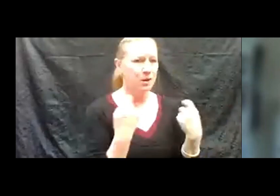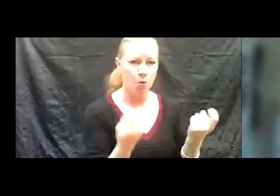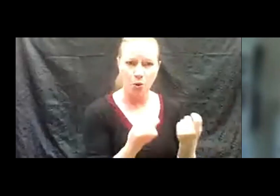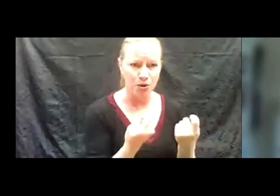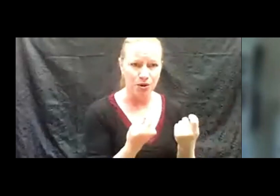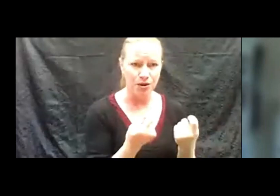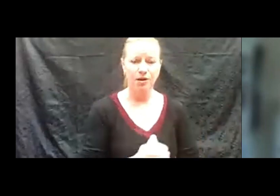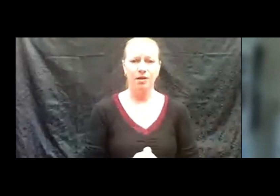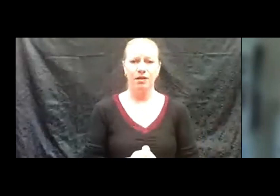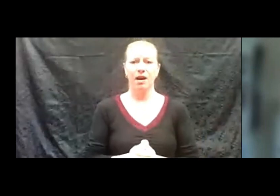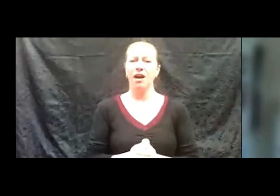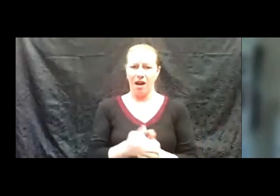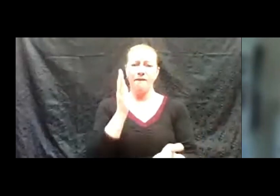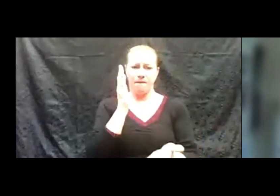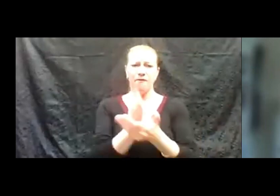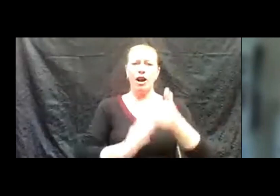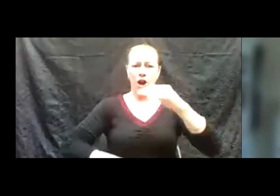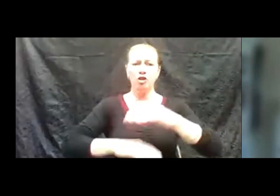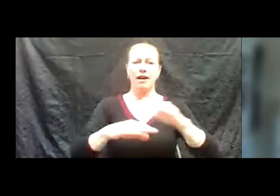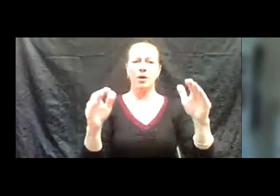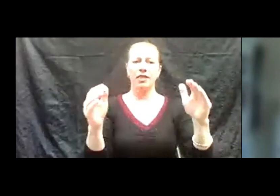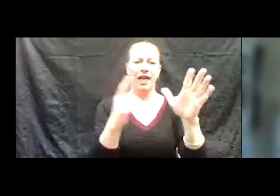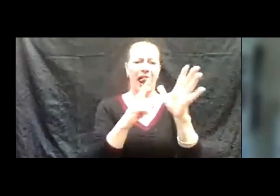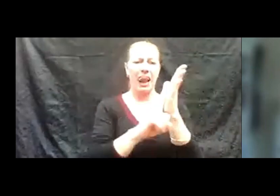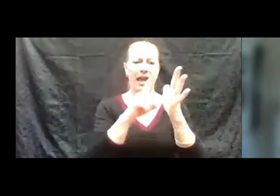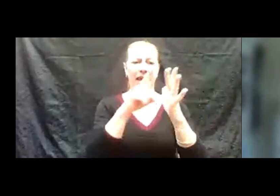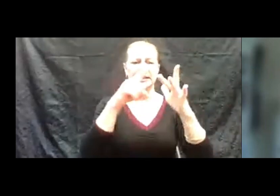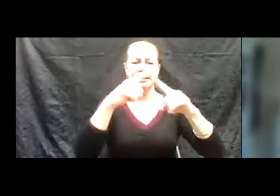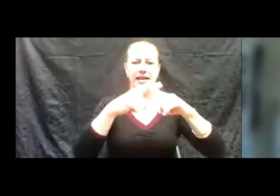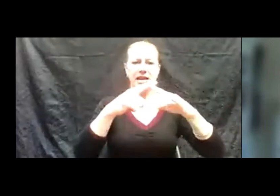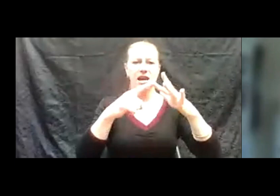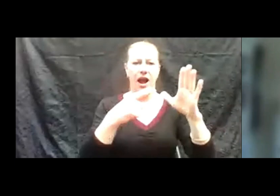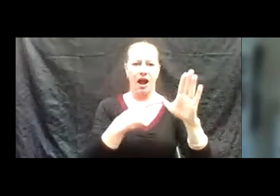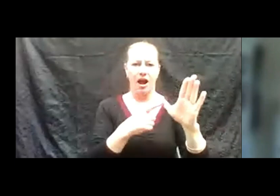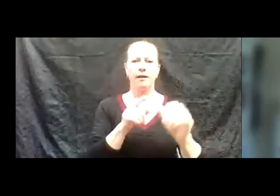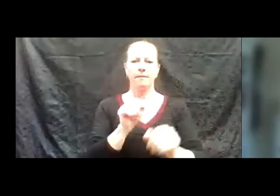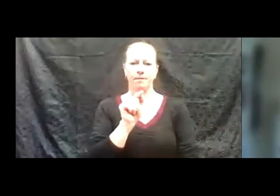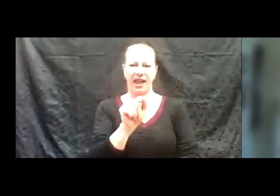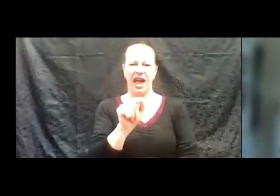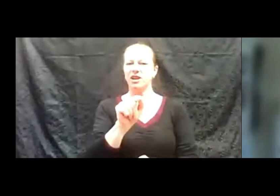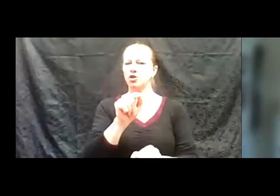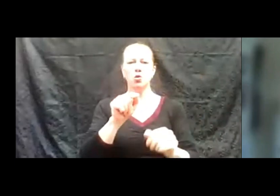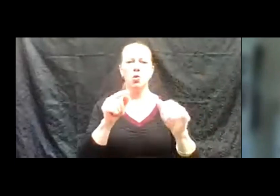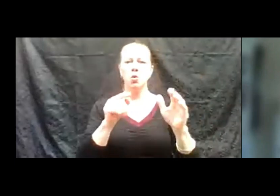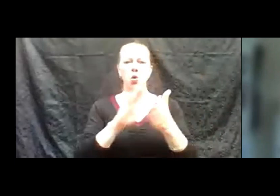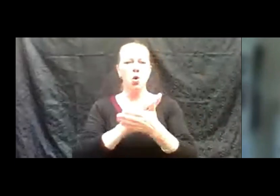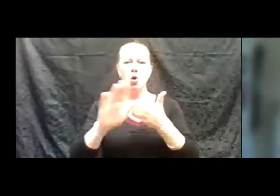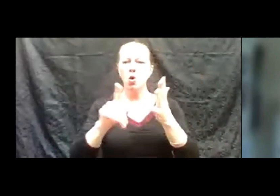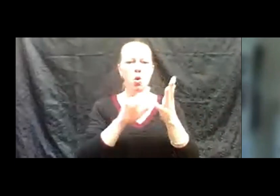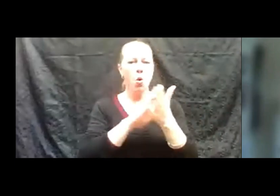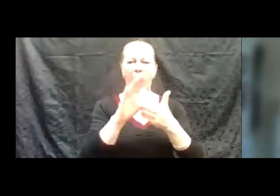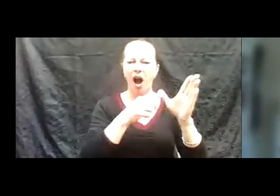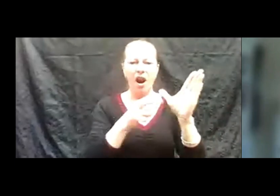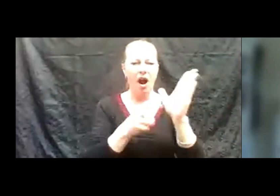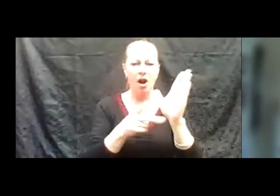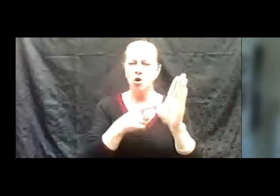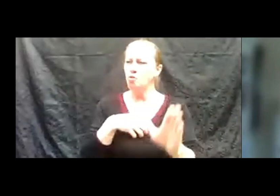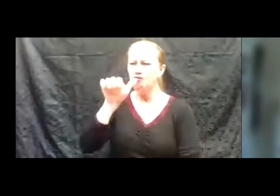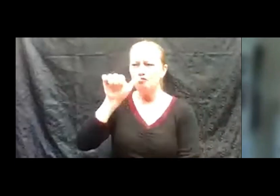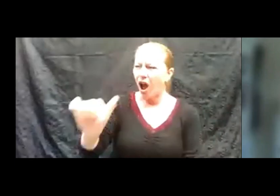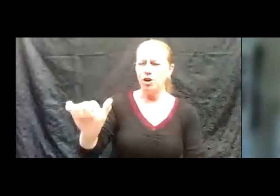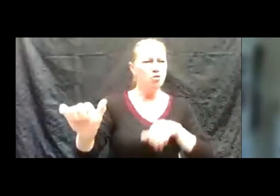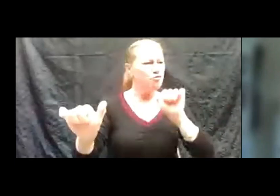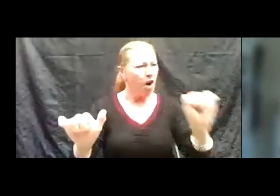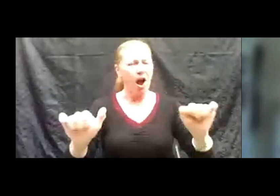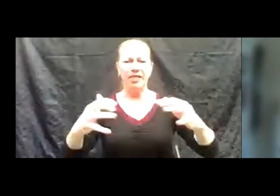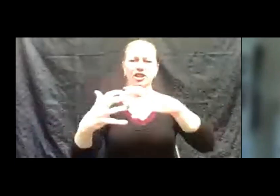echo Alexia's comment that we don't have to reinvent the wheel. And Huhana, you're just so right. I mean, the